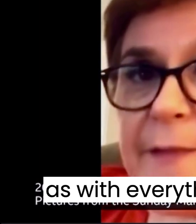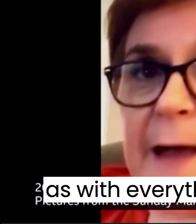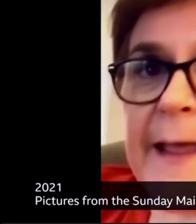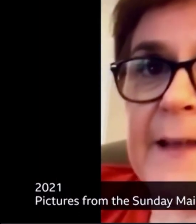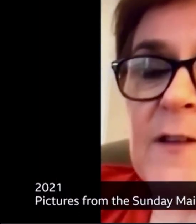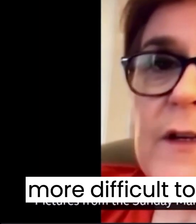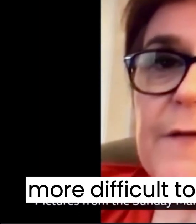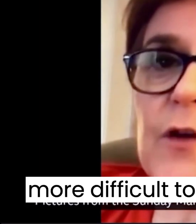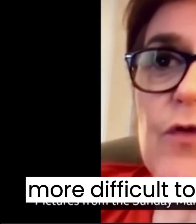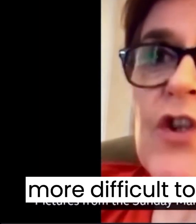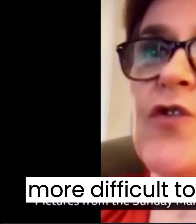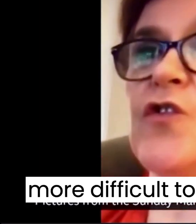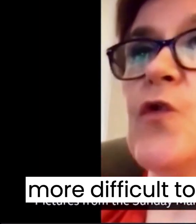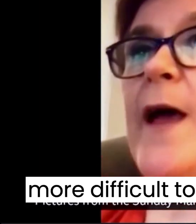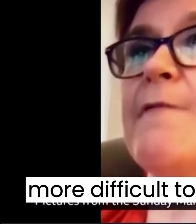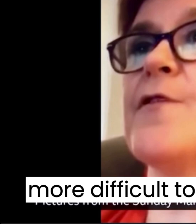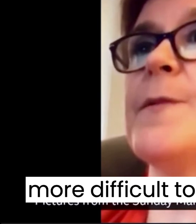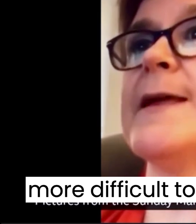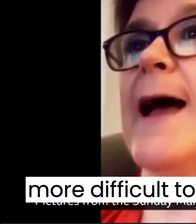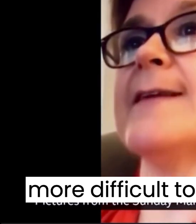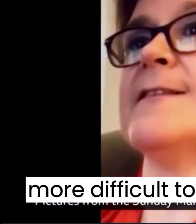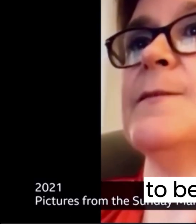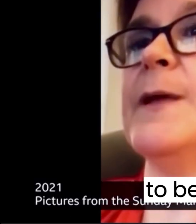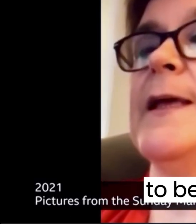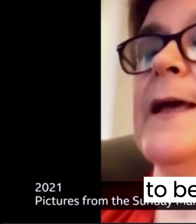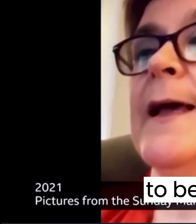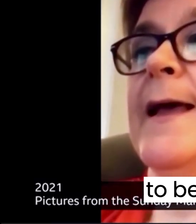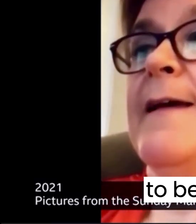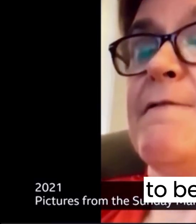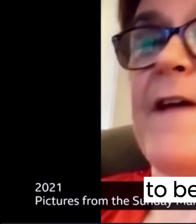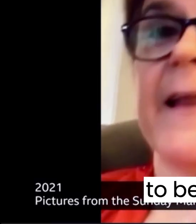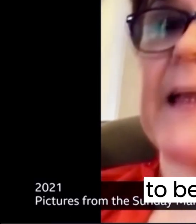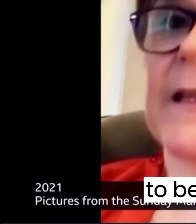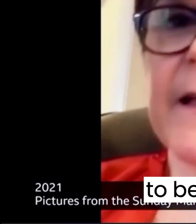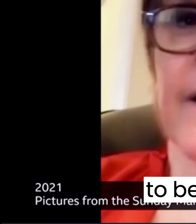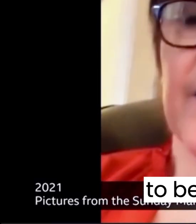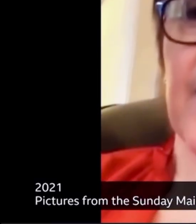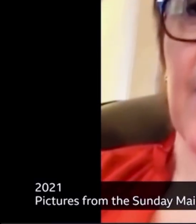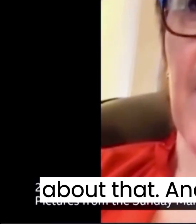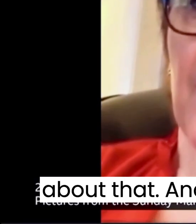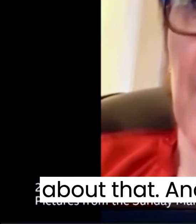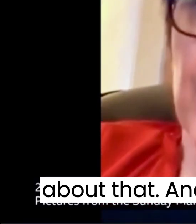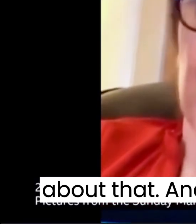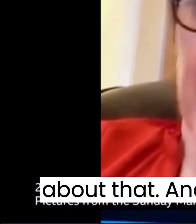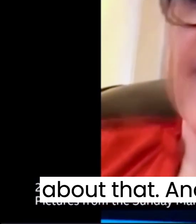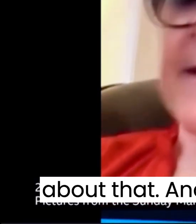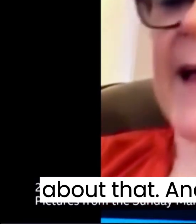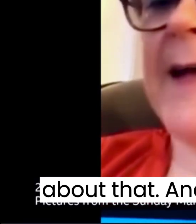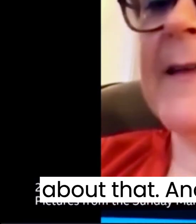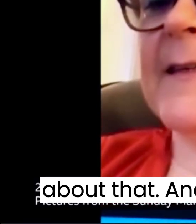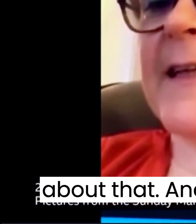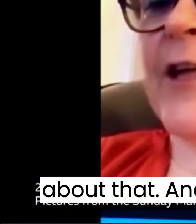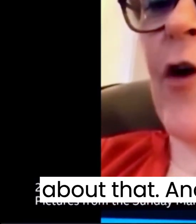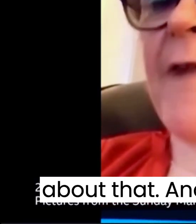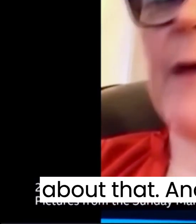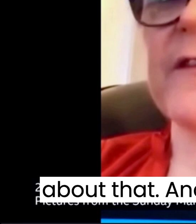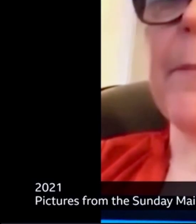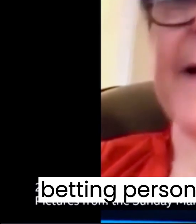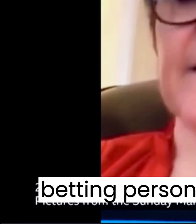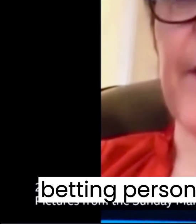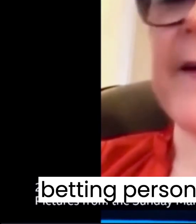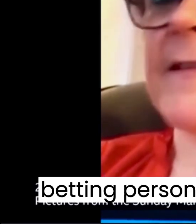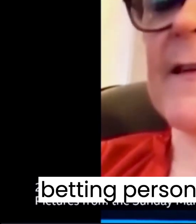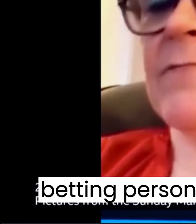that gets more difficult to do. So everybody has to be very clear about that. And, you know, if I